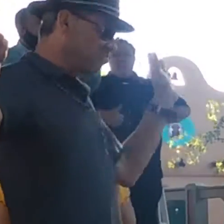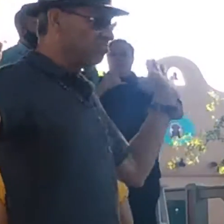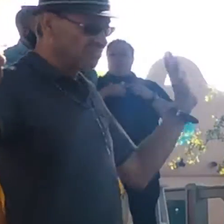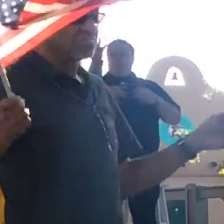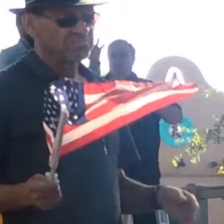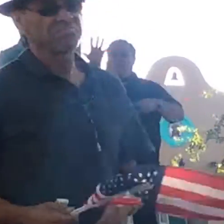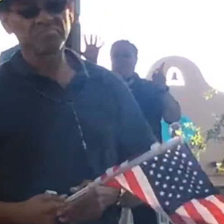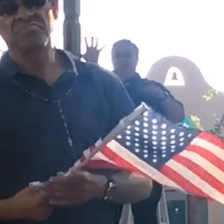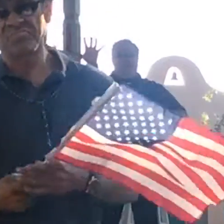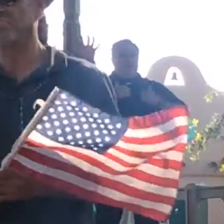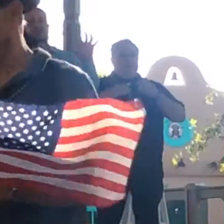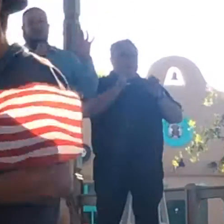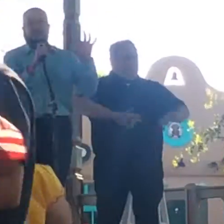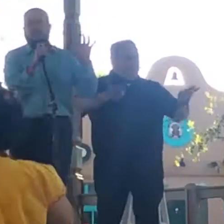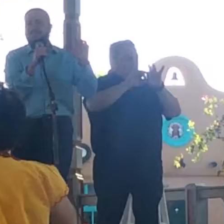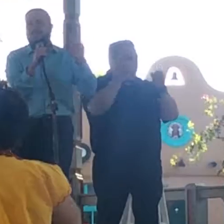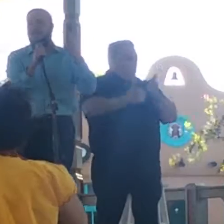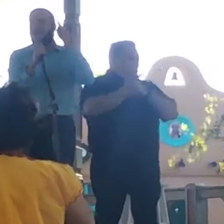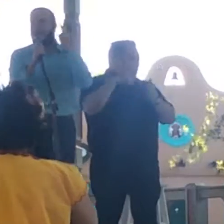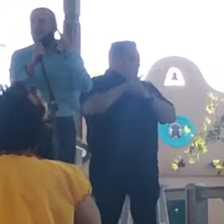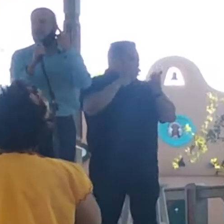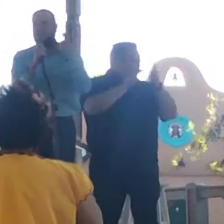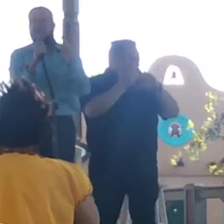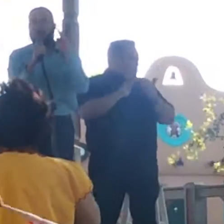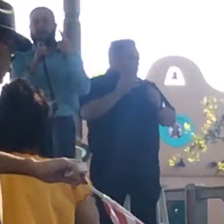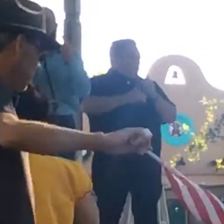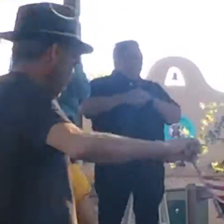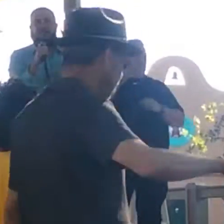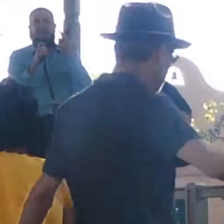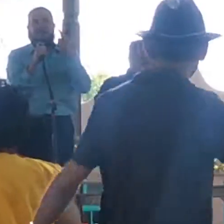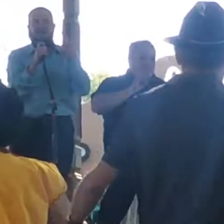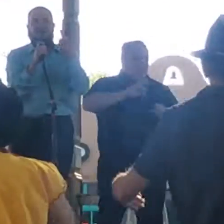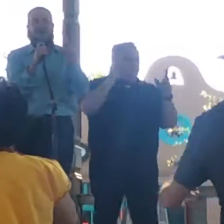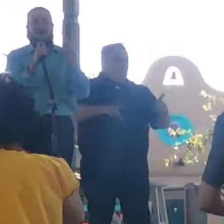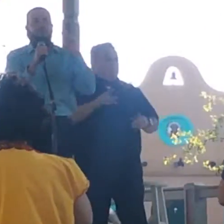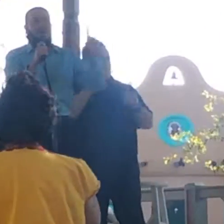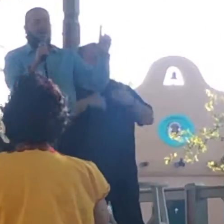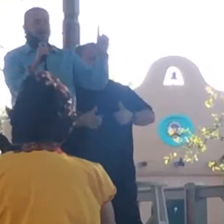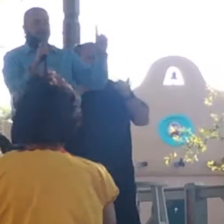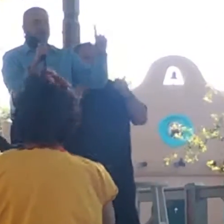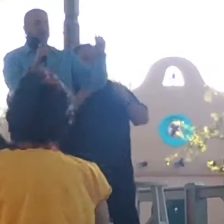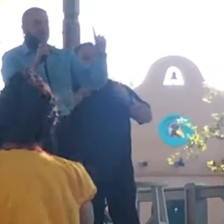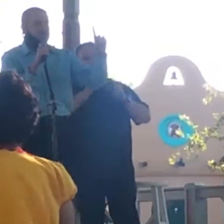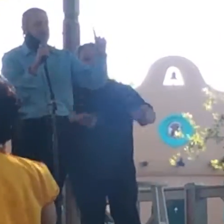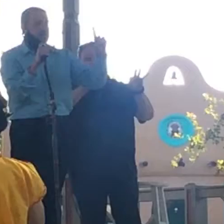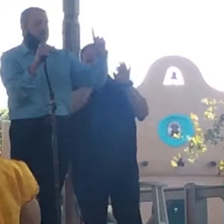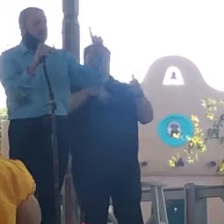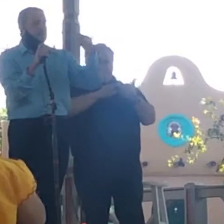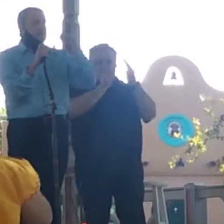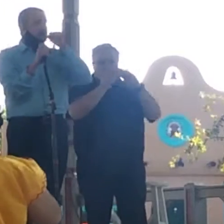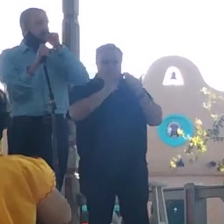people lives matter, everybody in this community, every single person, every life matters in this